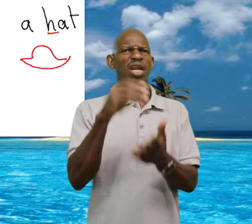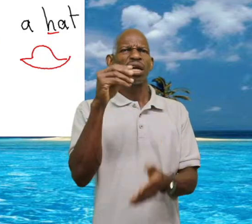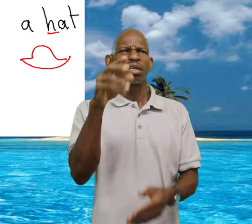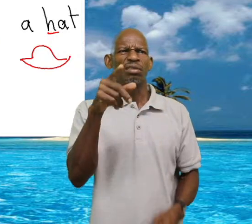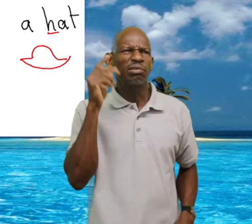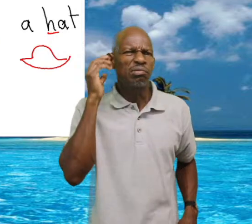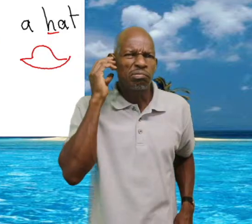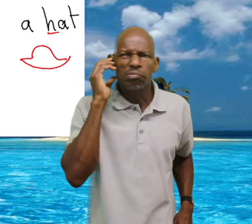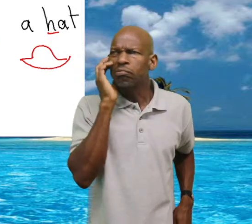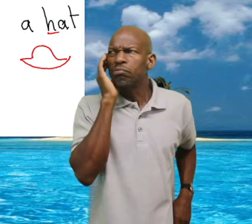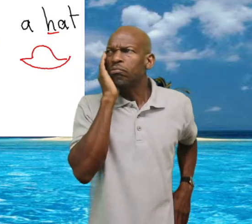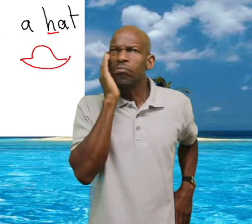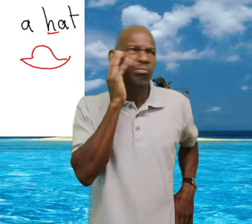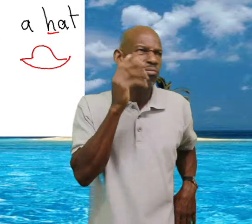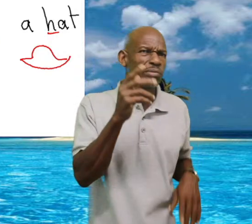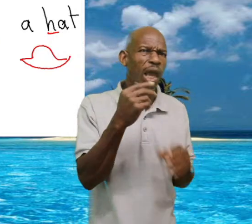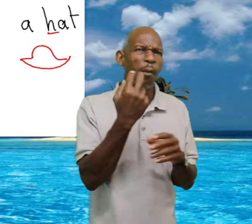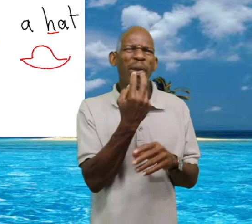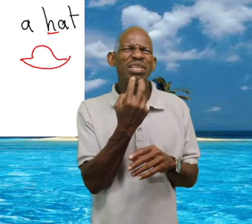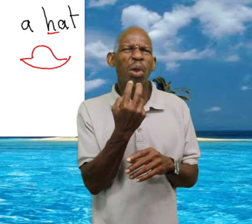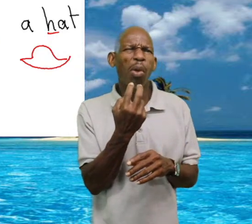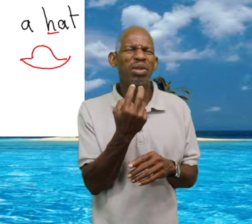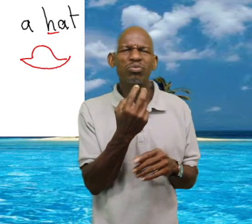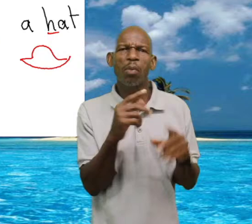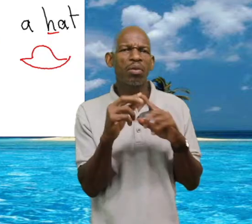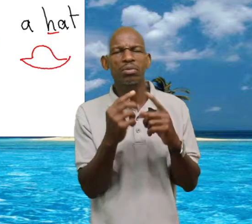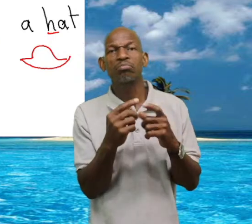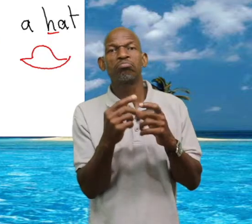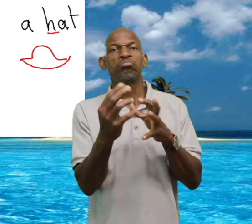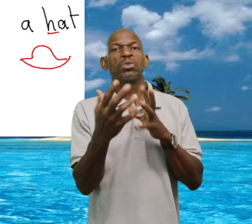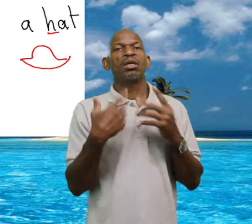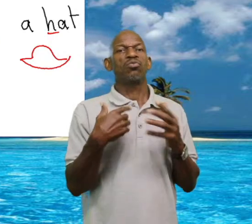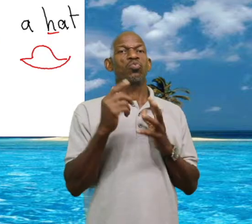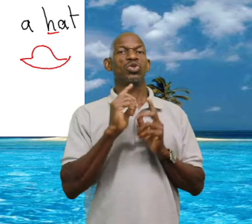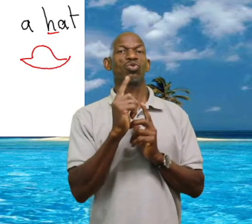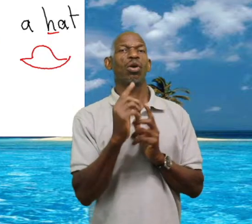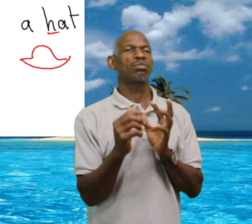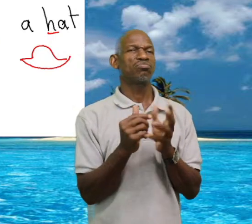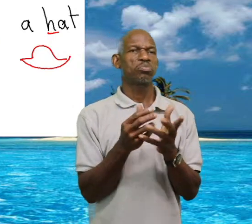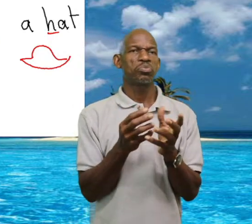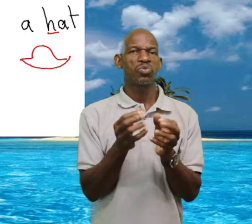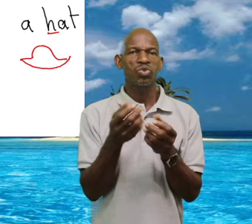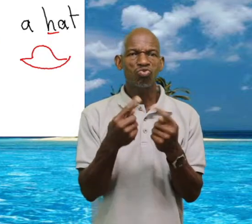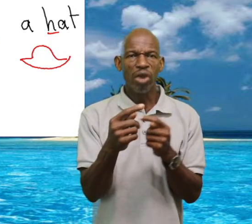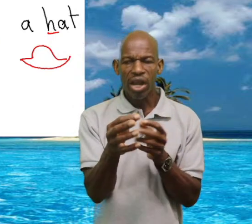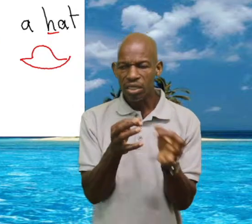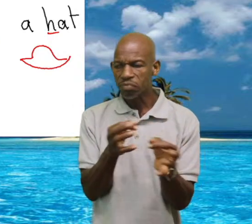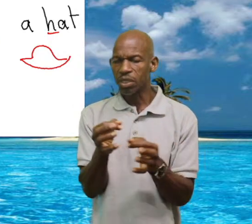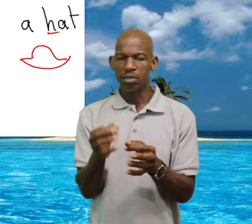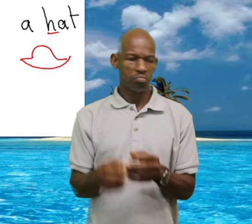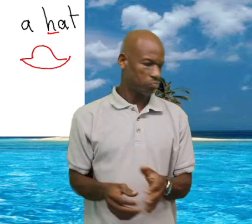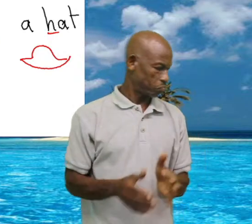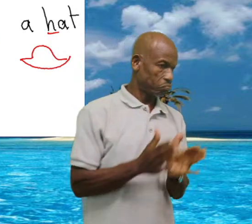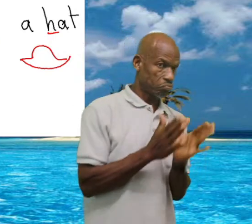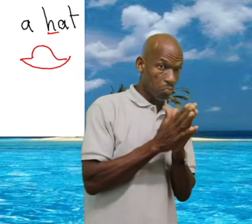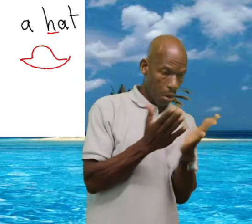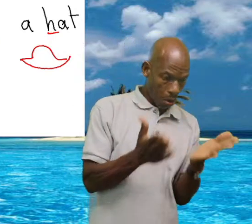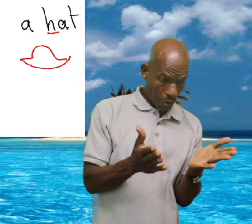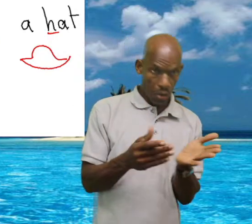can hear, I'm sure, right? But they will have problems with how they pronounce words, and even us learning Spanish too,